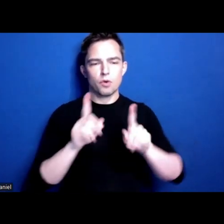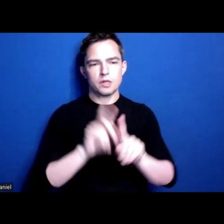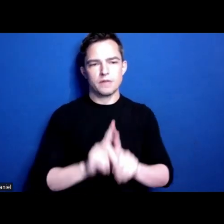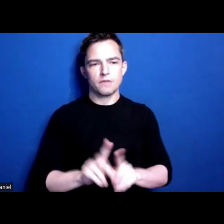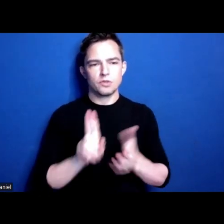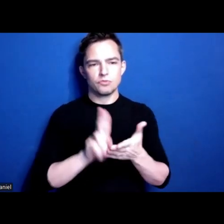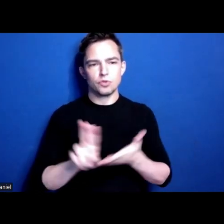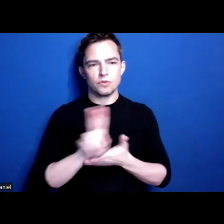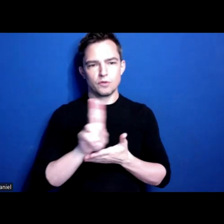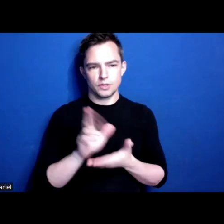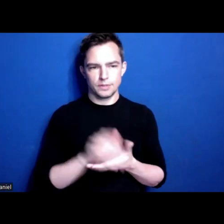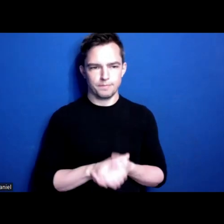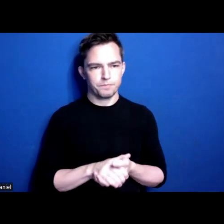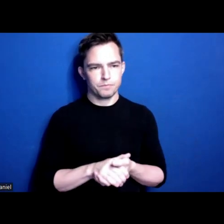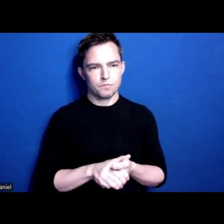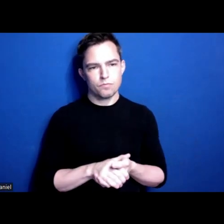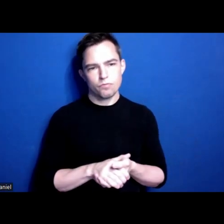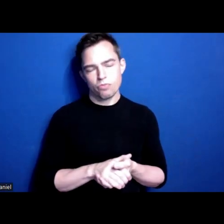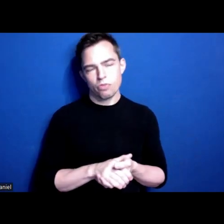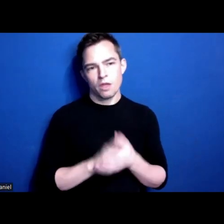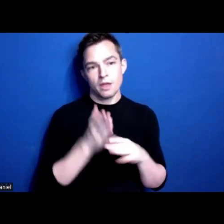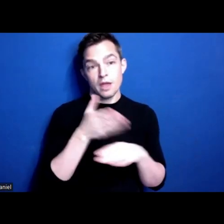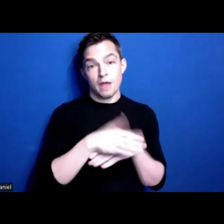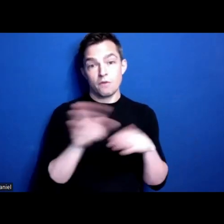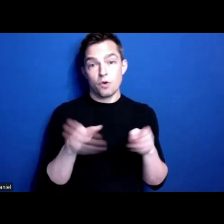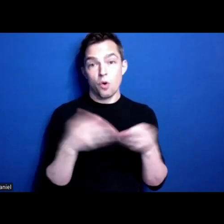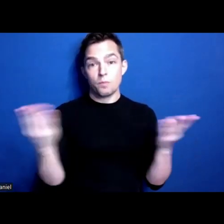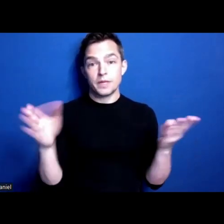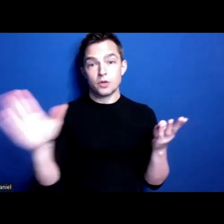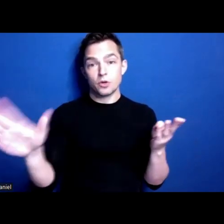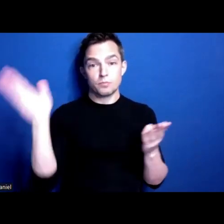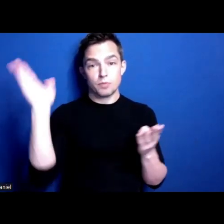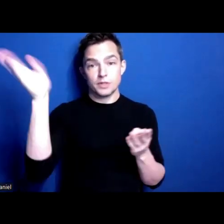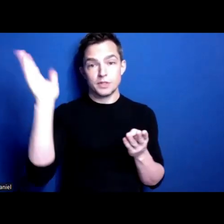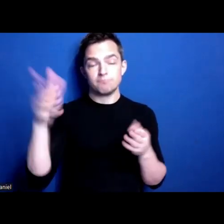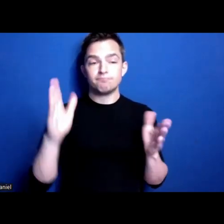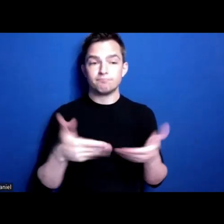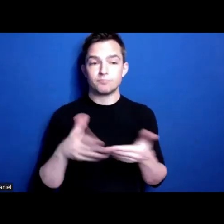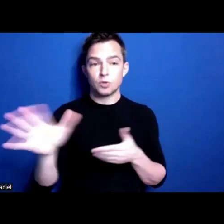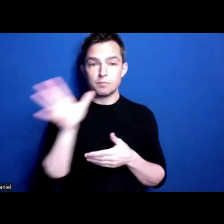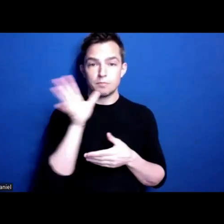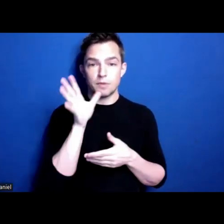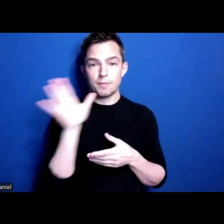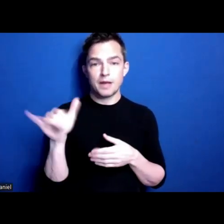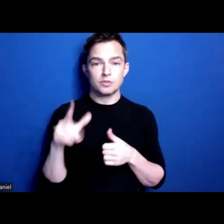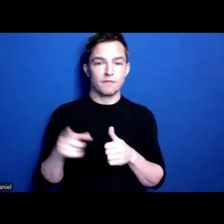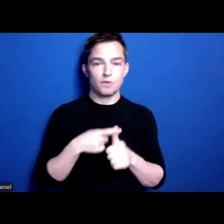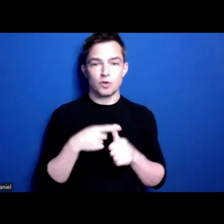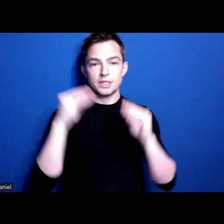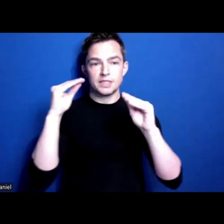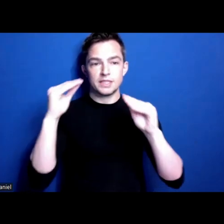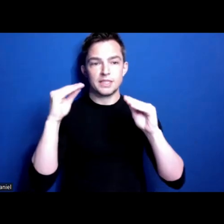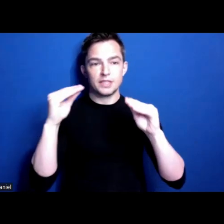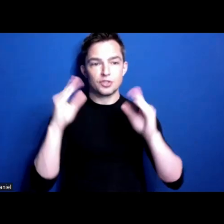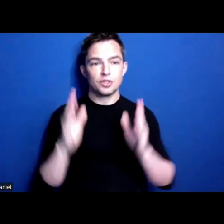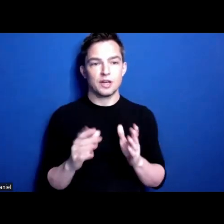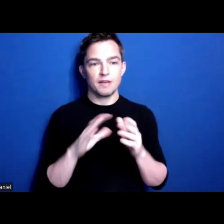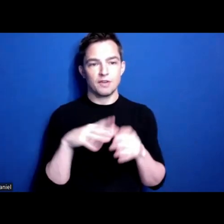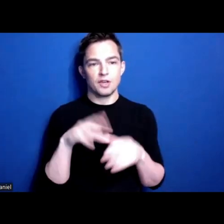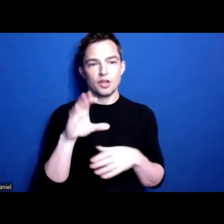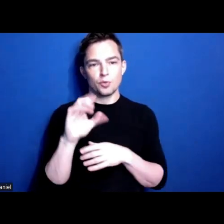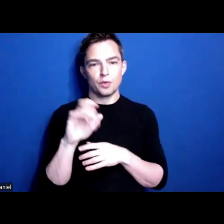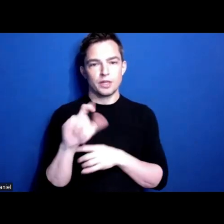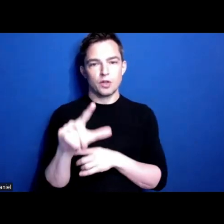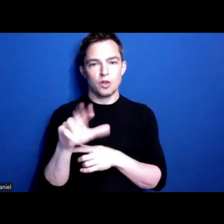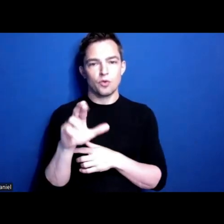university. After opening her presentation by introducing her mom as her first teacher of critical race theory, Dr.